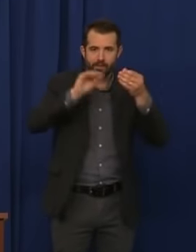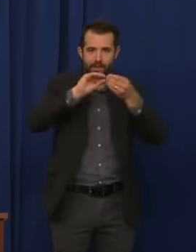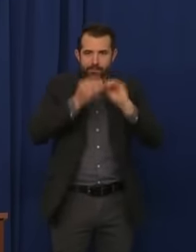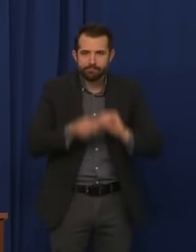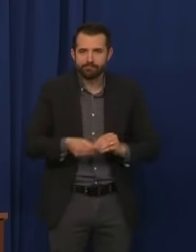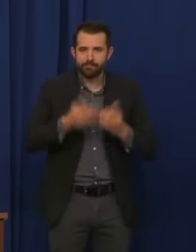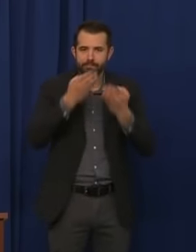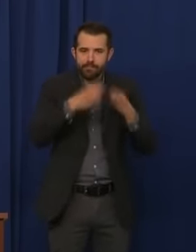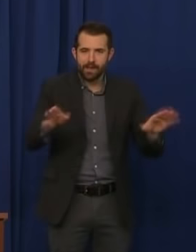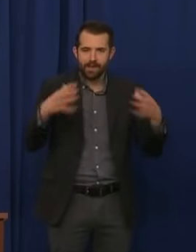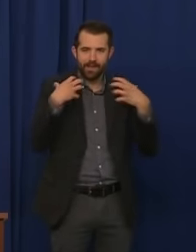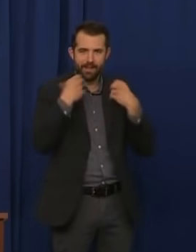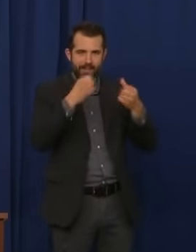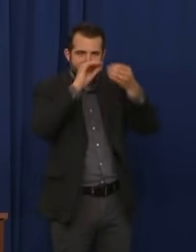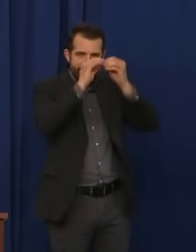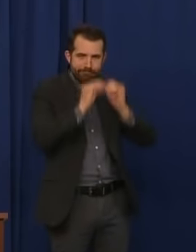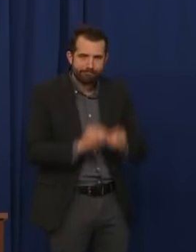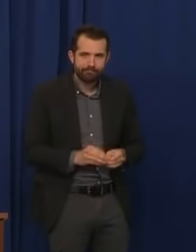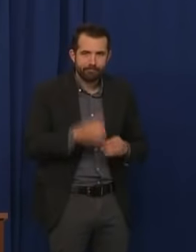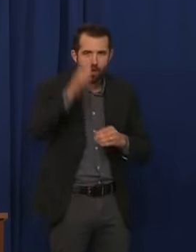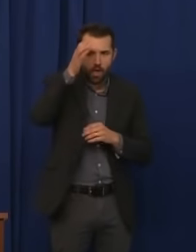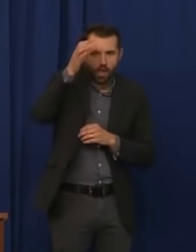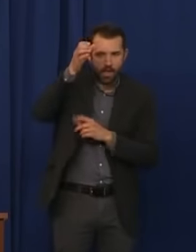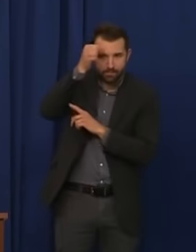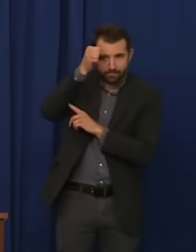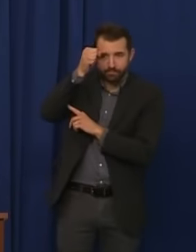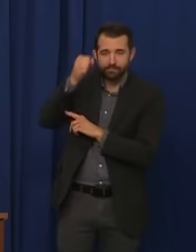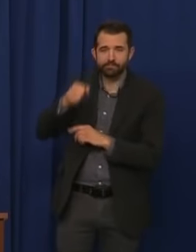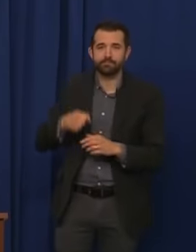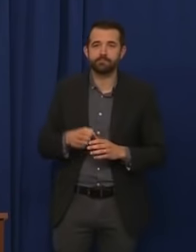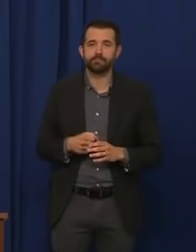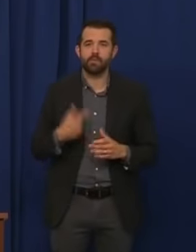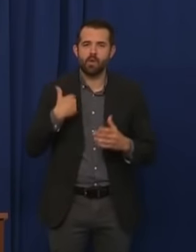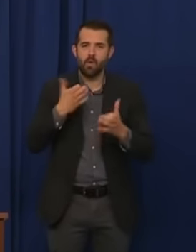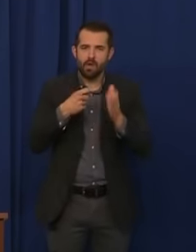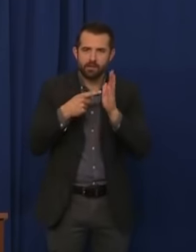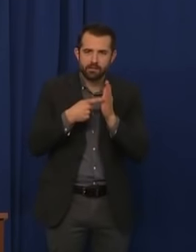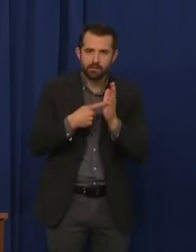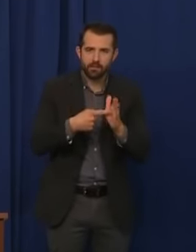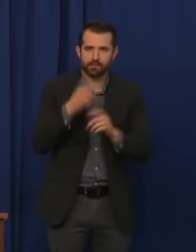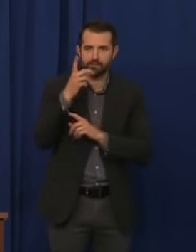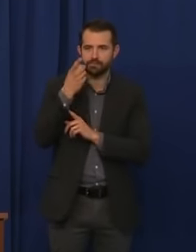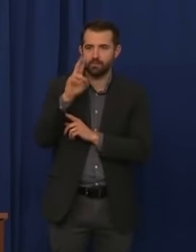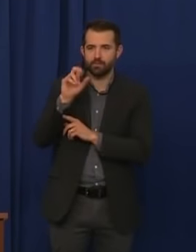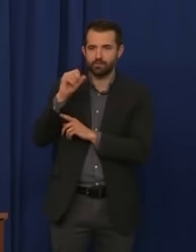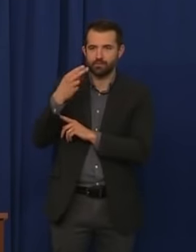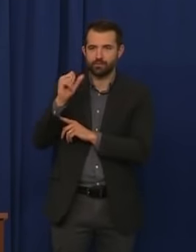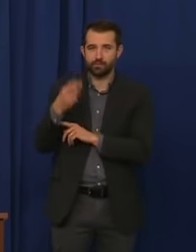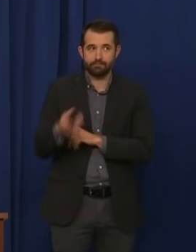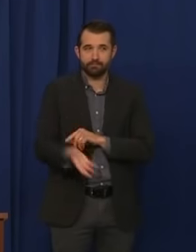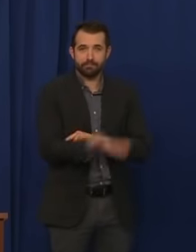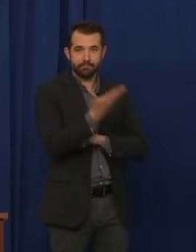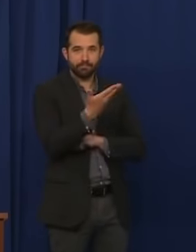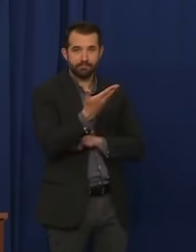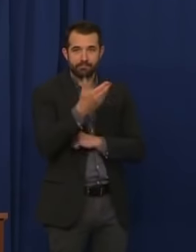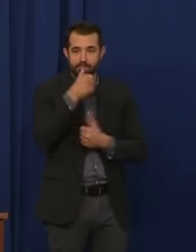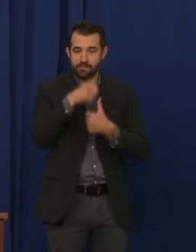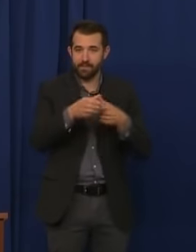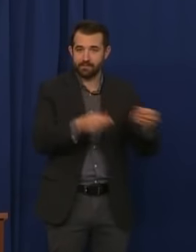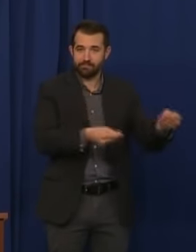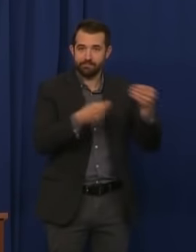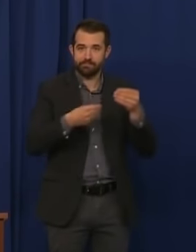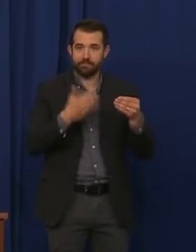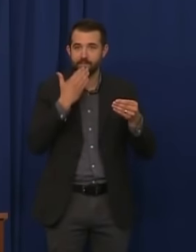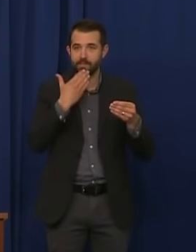sense. And finally, I want to share something with Dr. Shaw, because today I got in the mail. I want to thank Carter and Connor